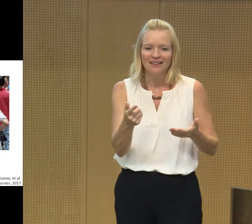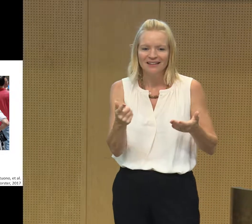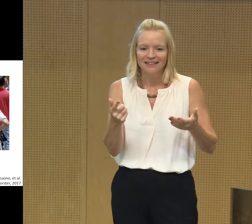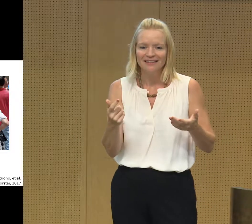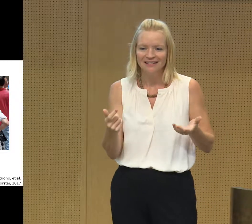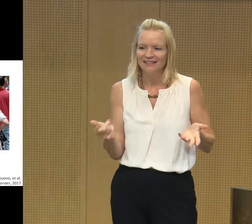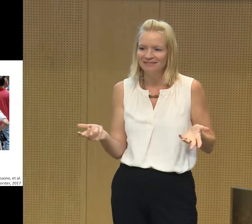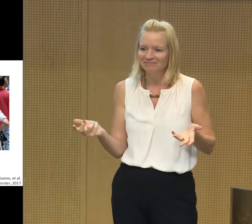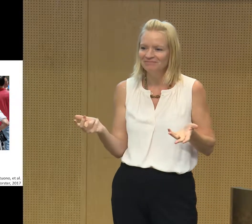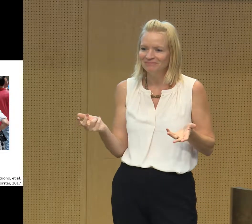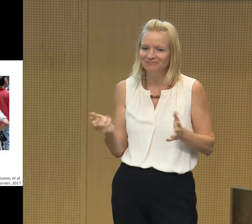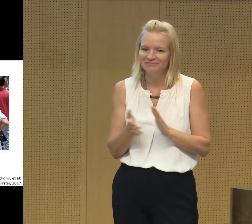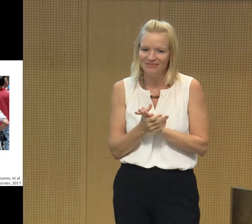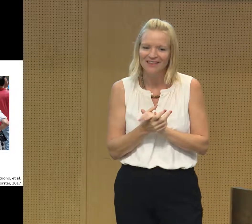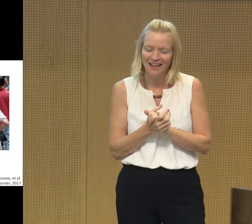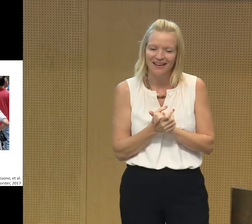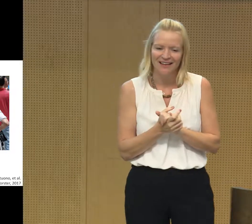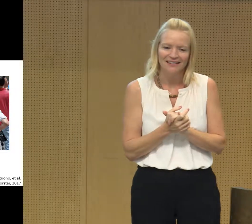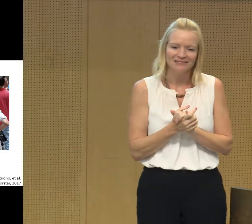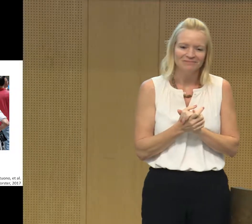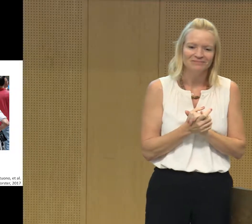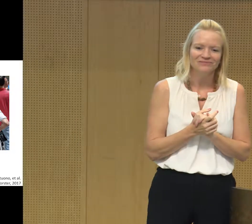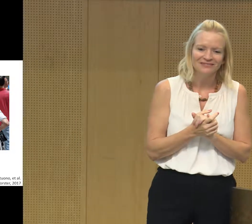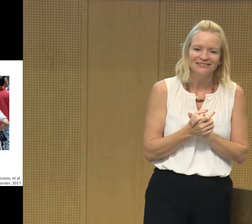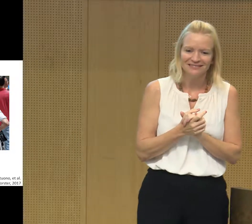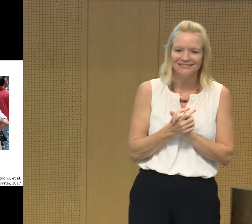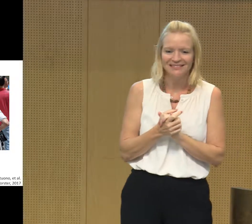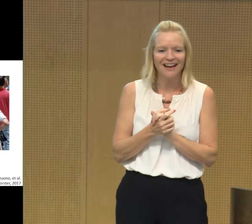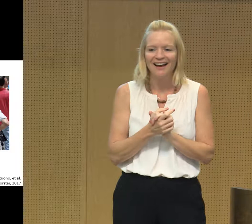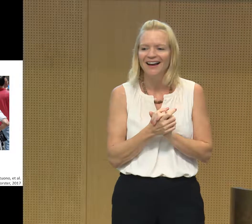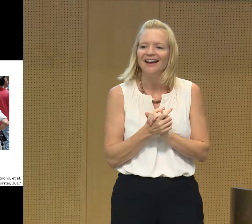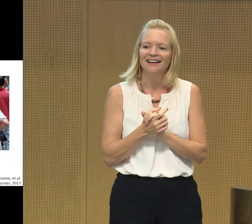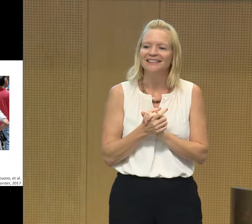for a minute, where do you think you look when you're watching somebody sign?